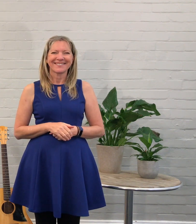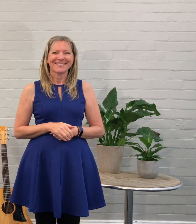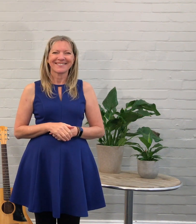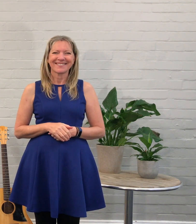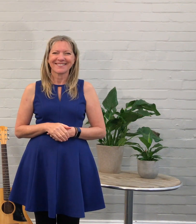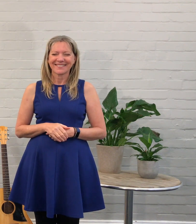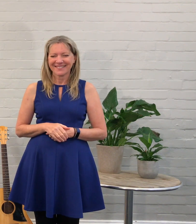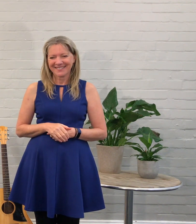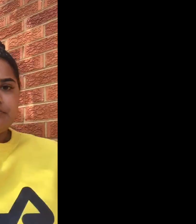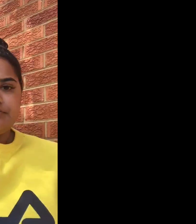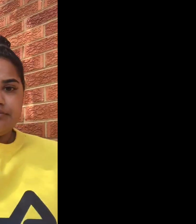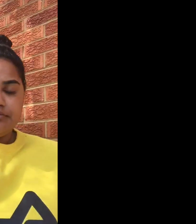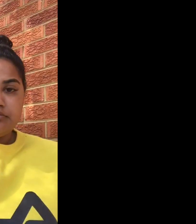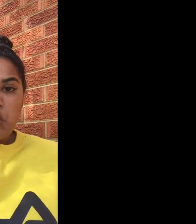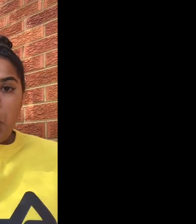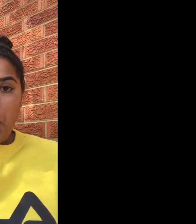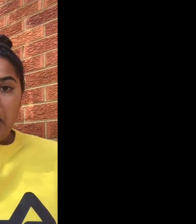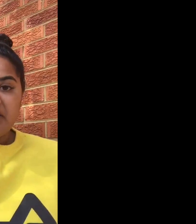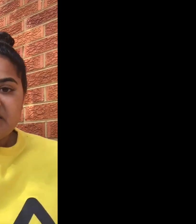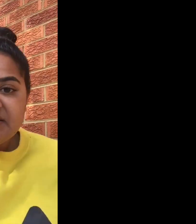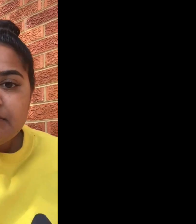I need to start again!